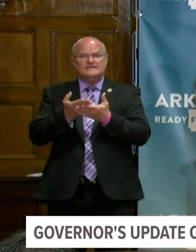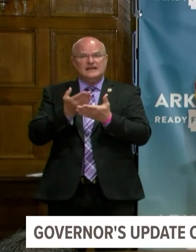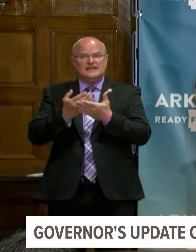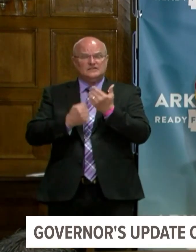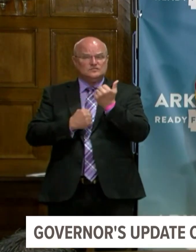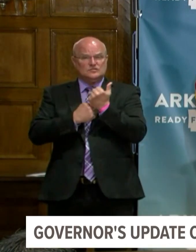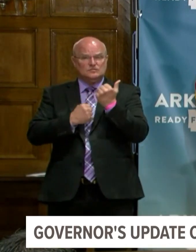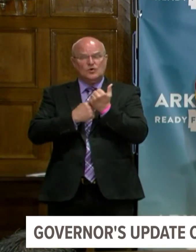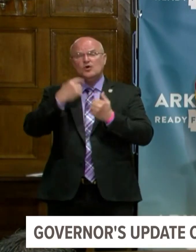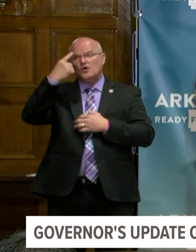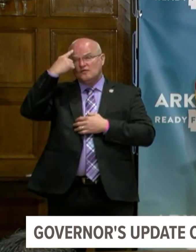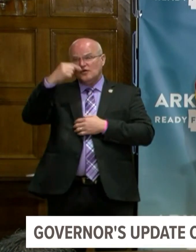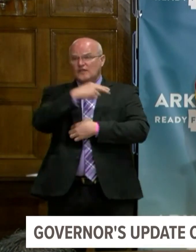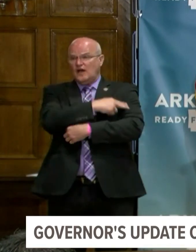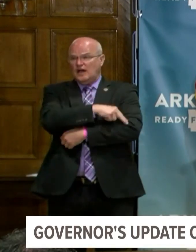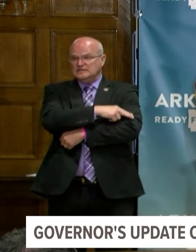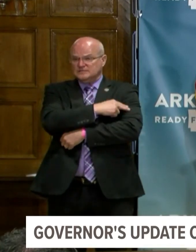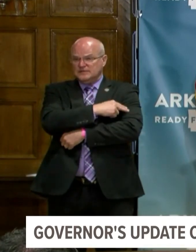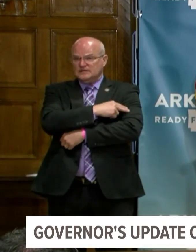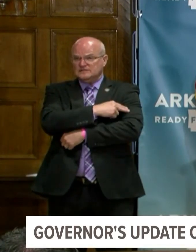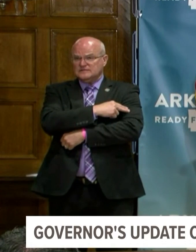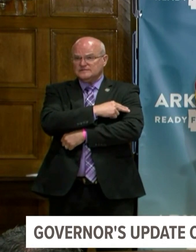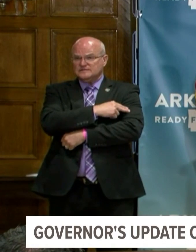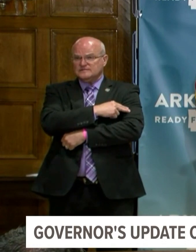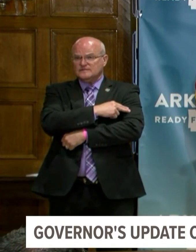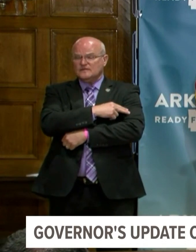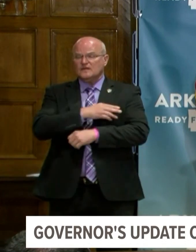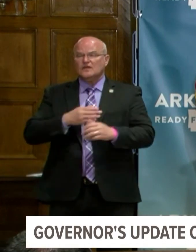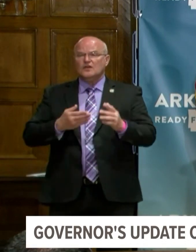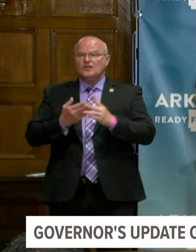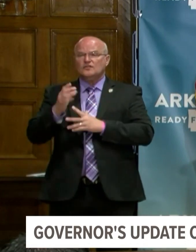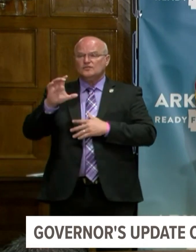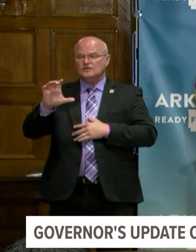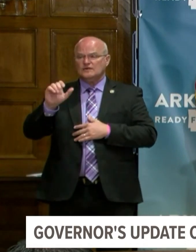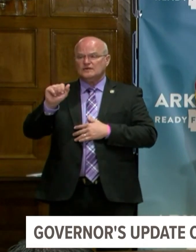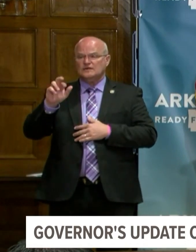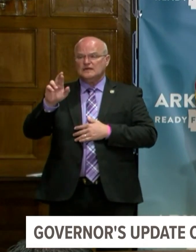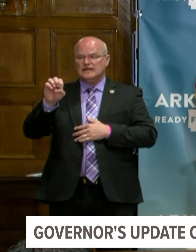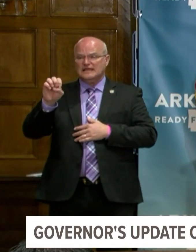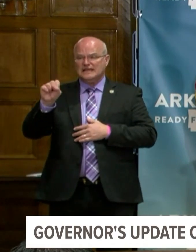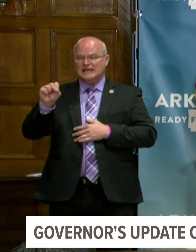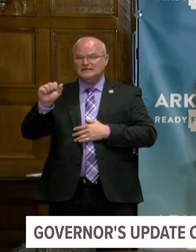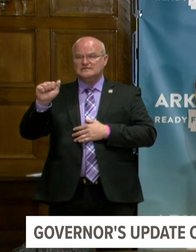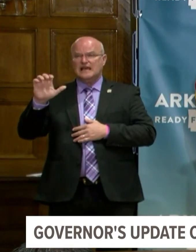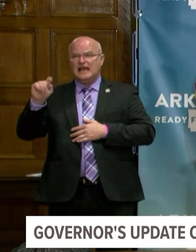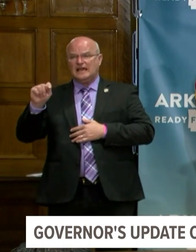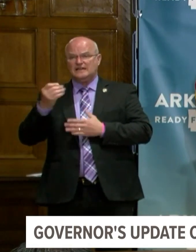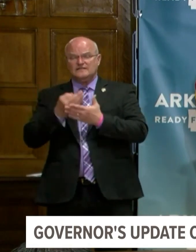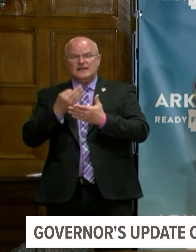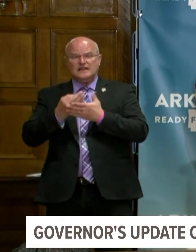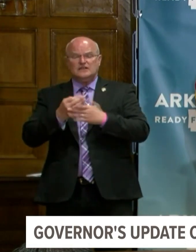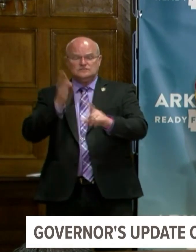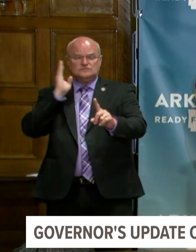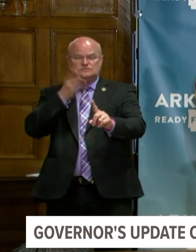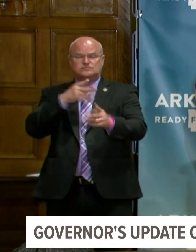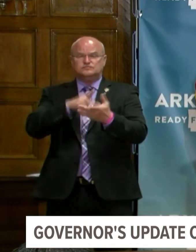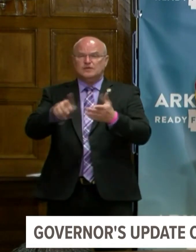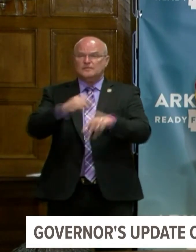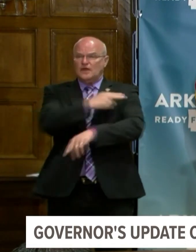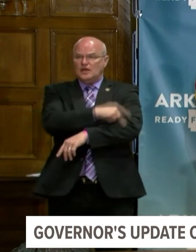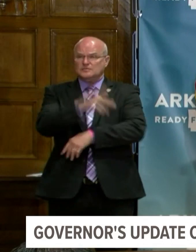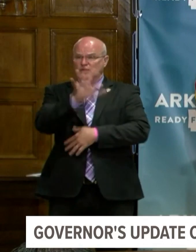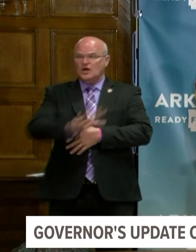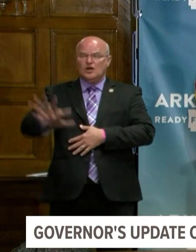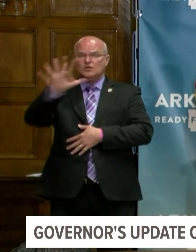financial support for the hospitals, through CARES Act funding, there's been direct payments to many of the